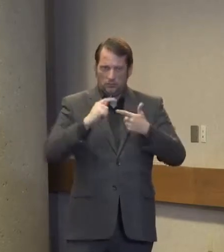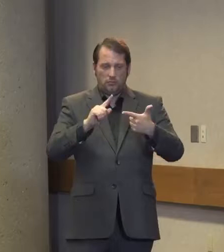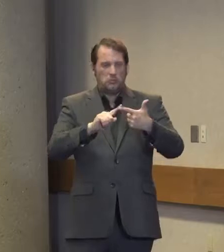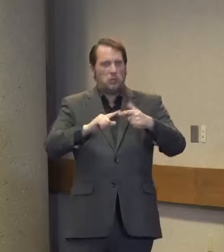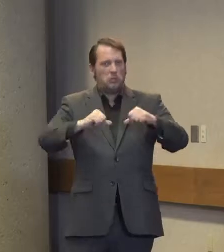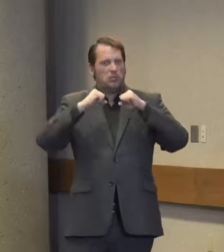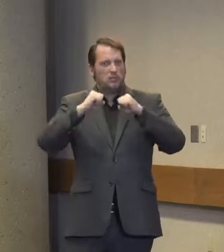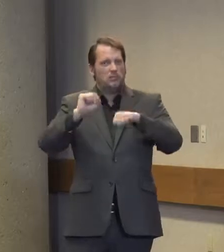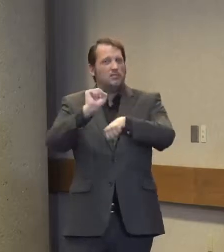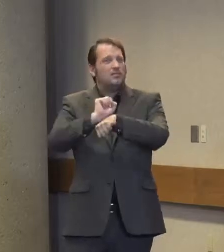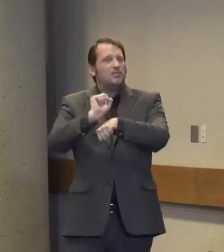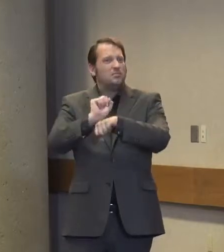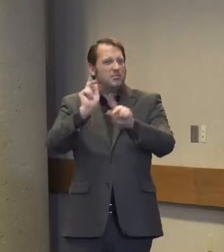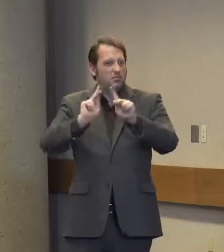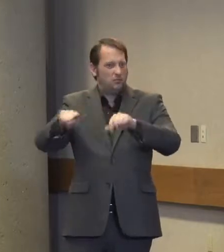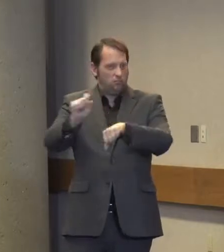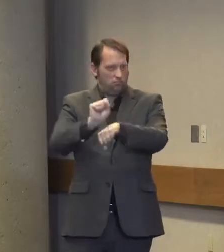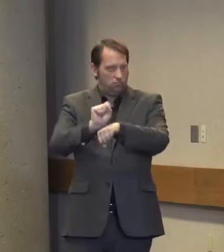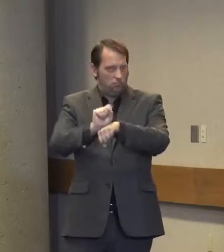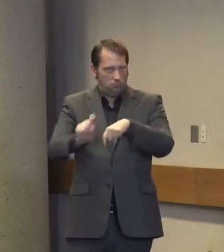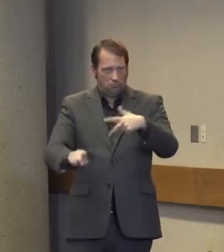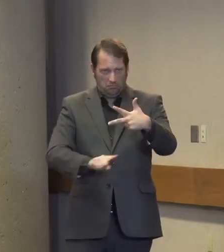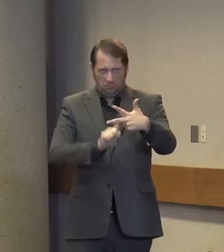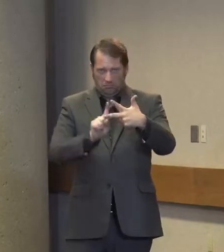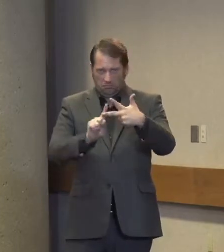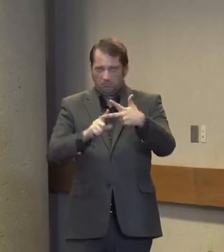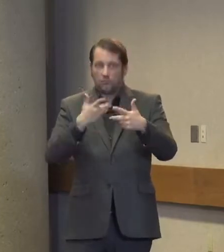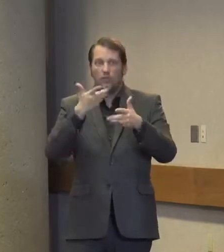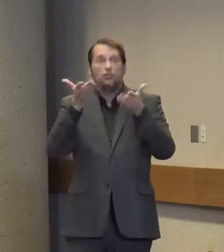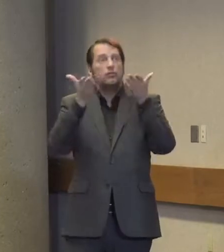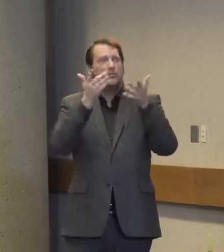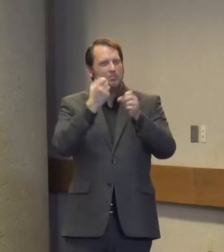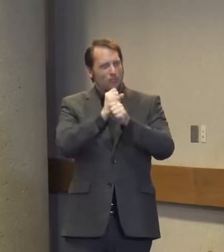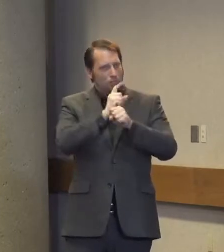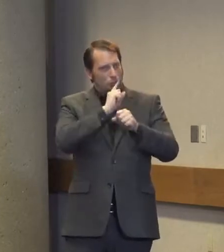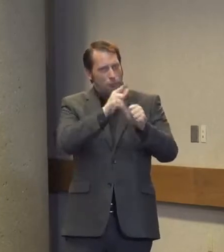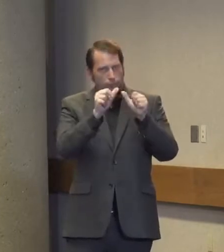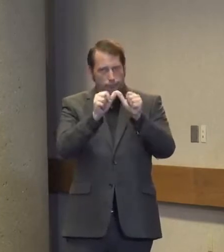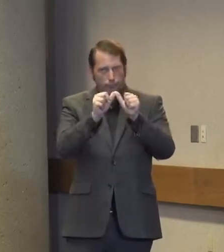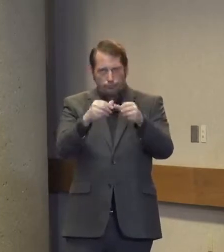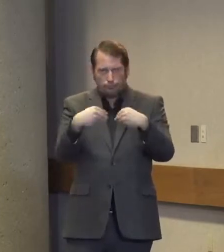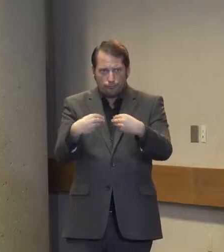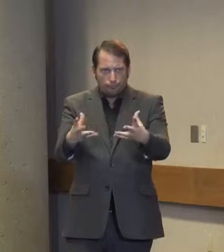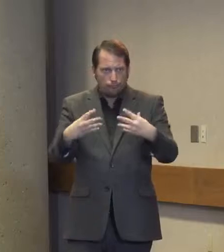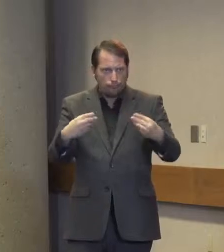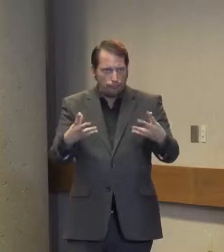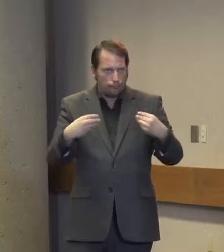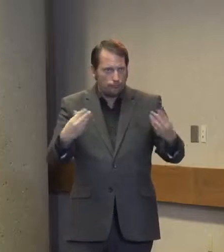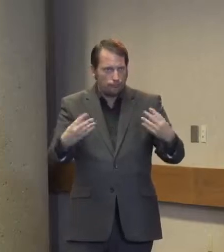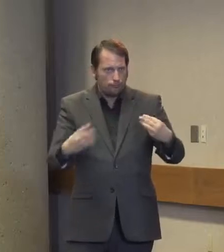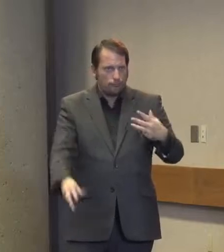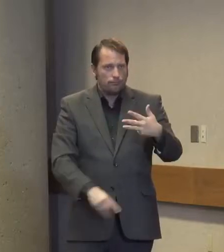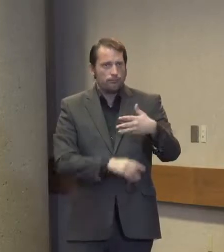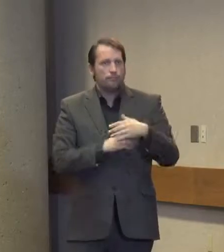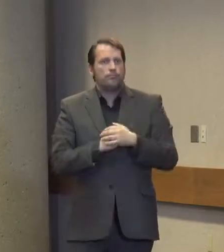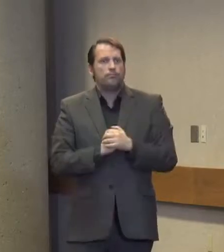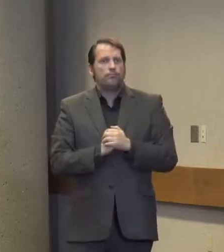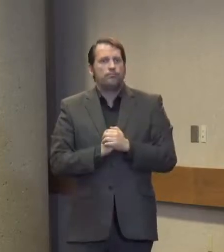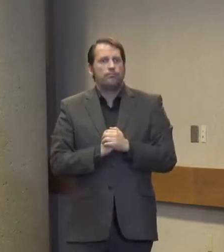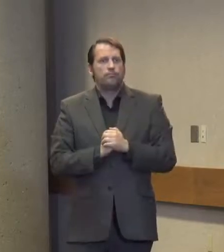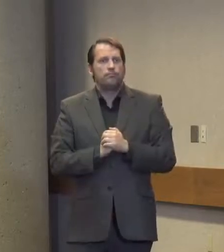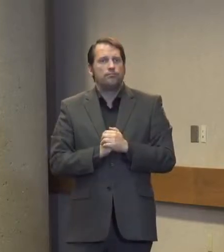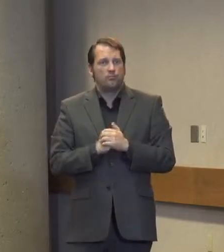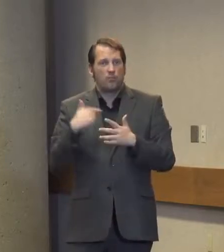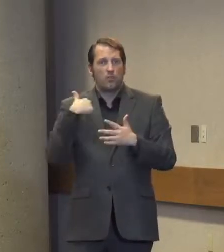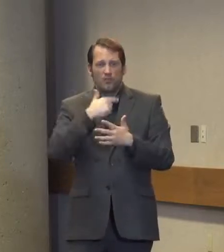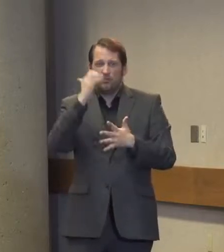services that our residents rely on. Those three things guide how we operate every day, and we talk every day with our partners to try and ensure that we can do all